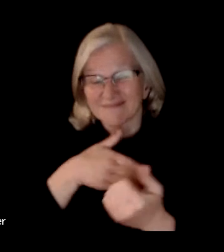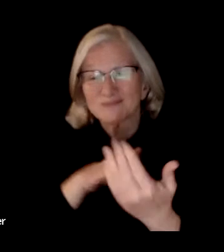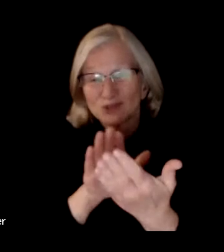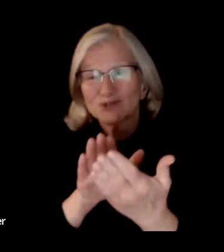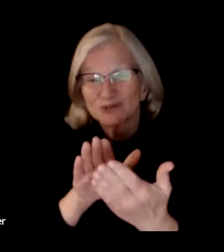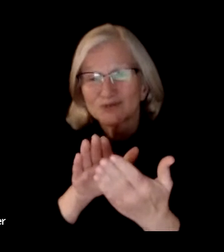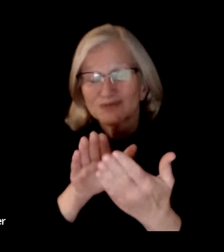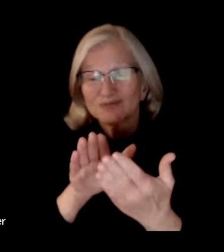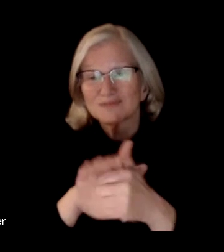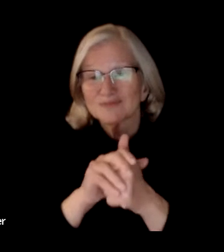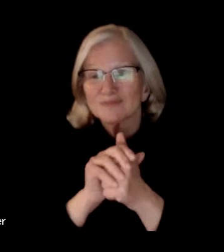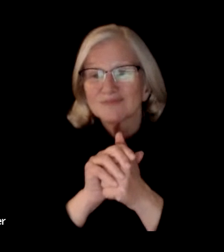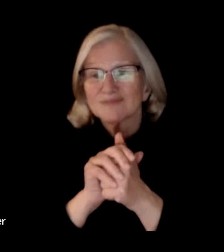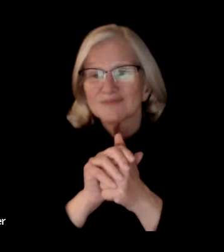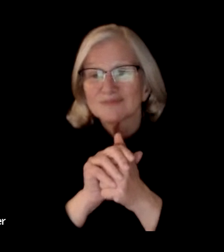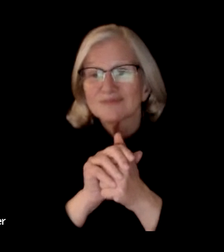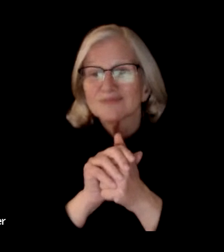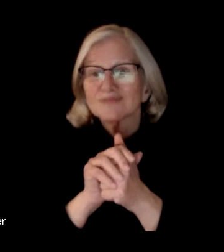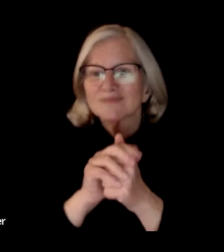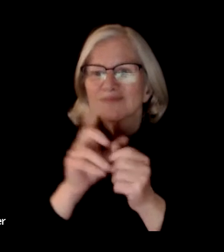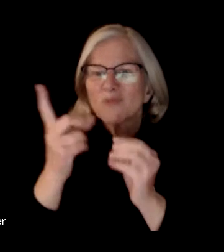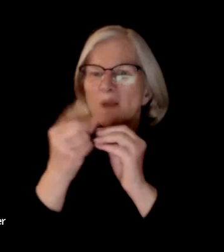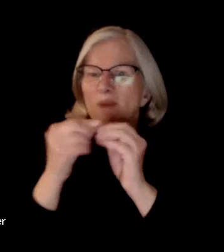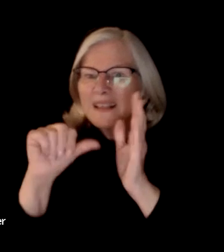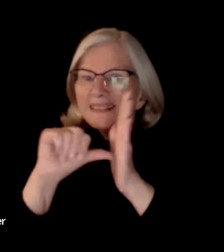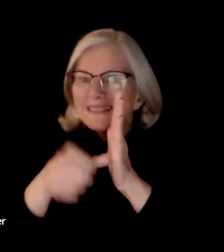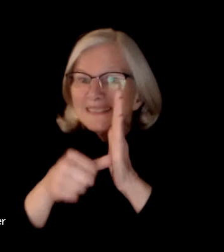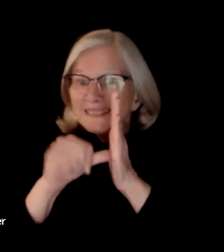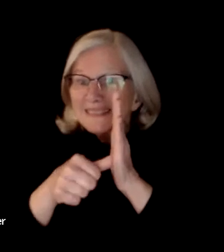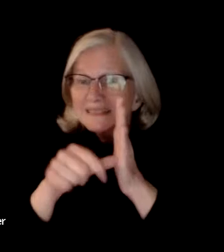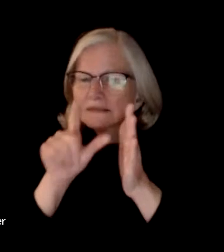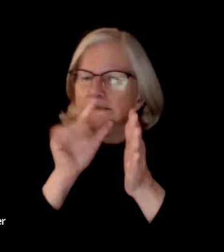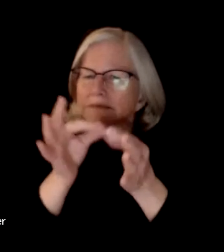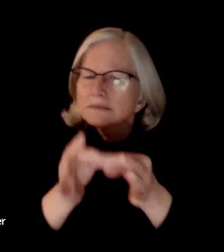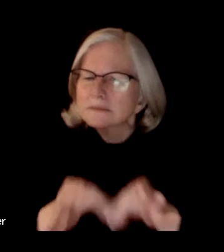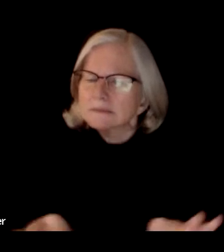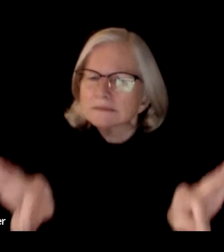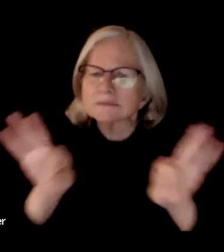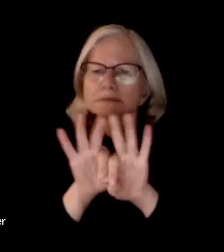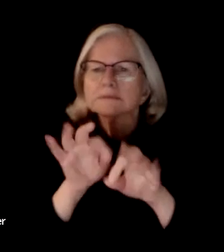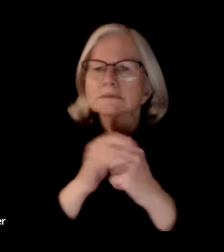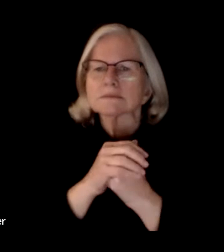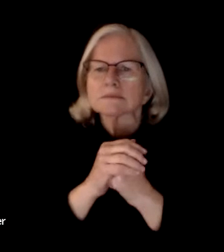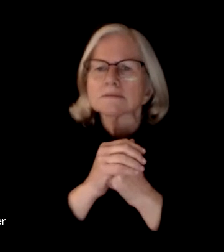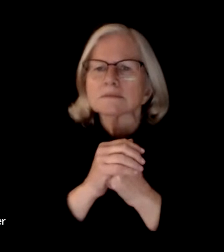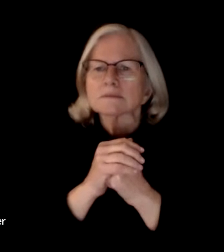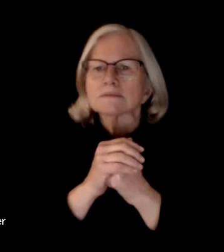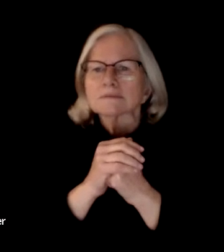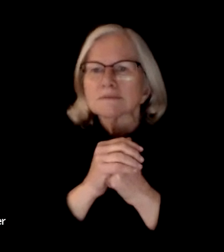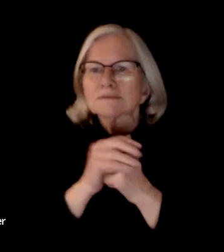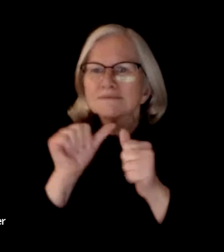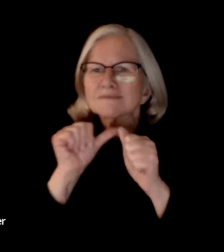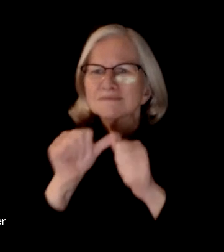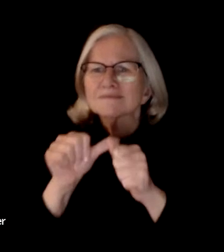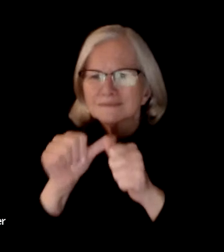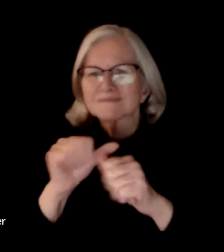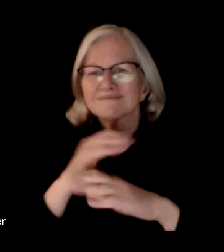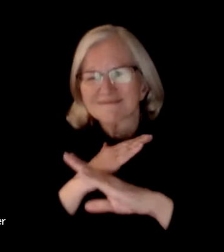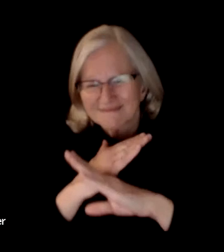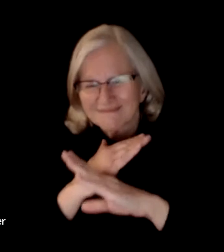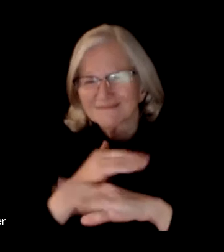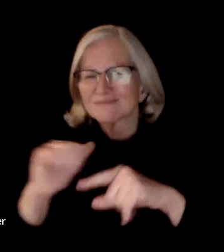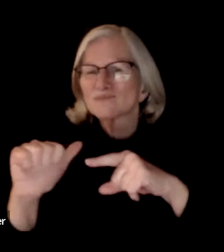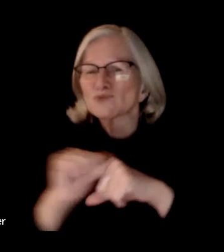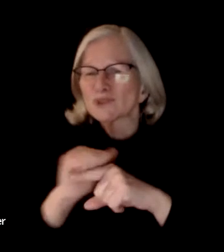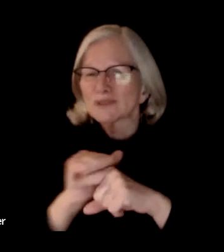more underscoring of the critical importance of continuing those good prevention practices to keep